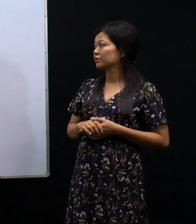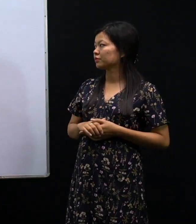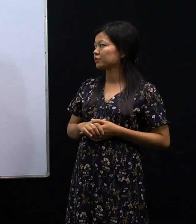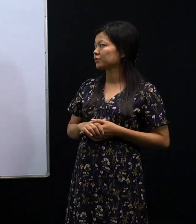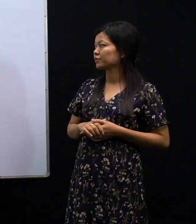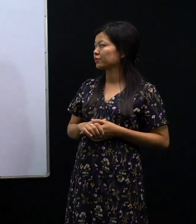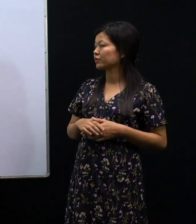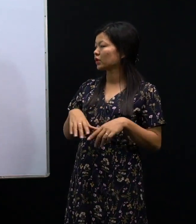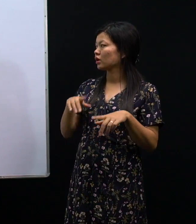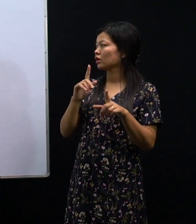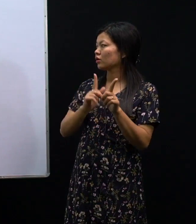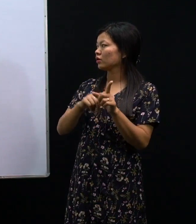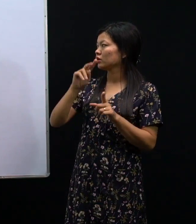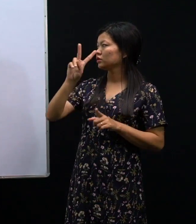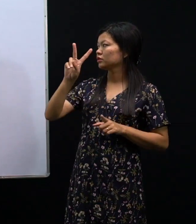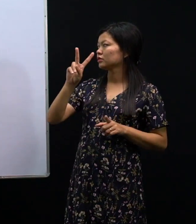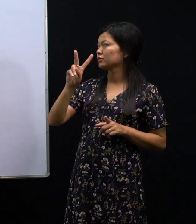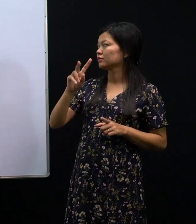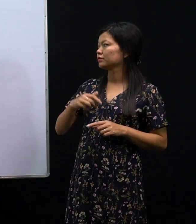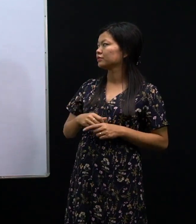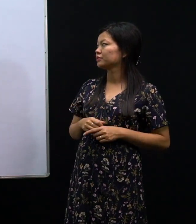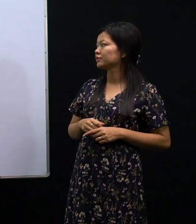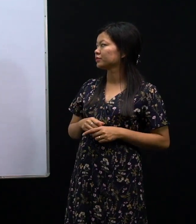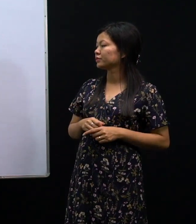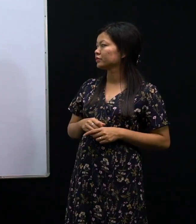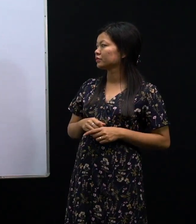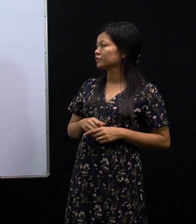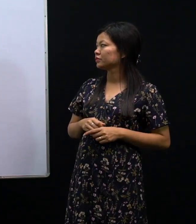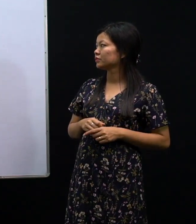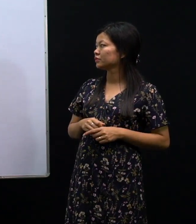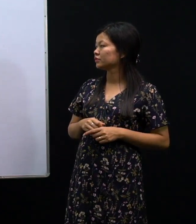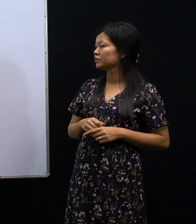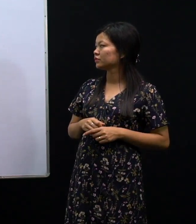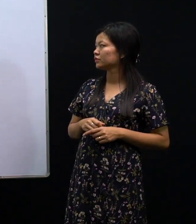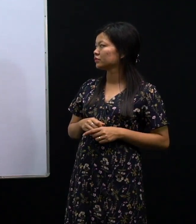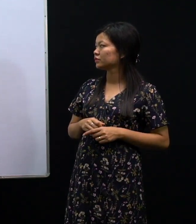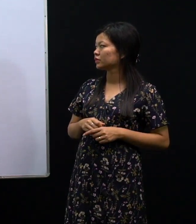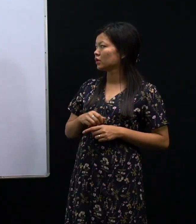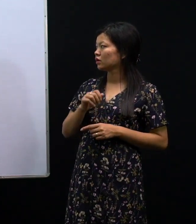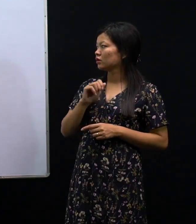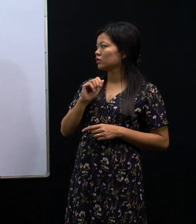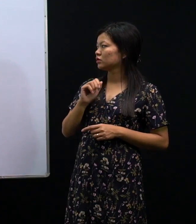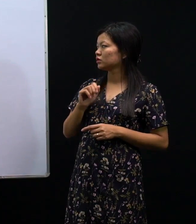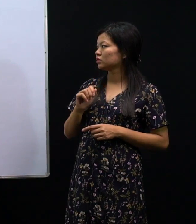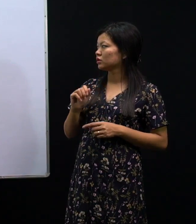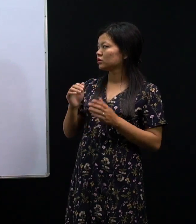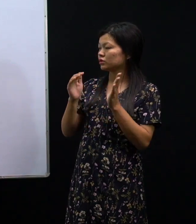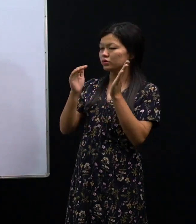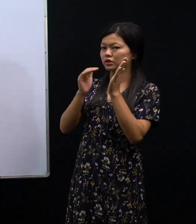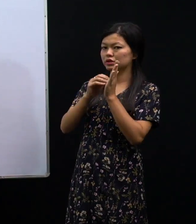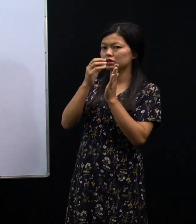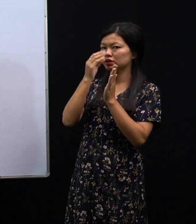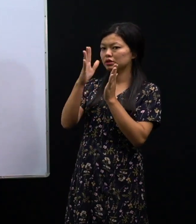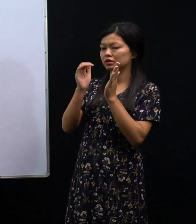y, easily you can write y square. Now here, which number square is 8? Z to easily you can write